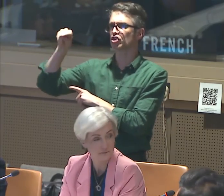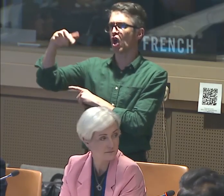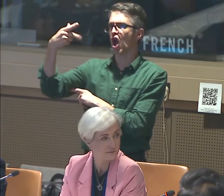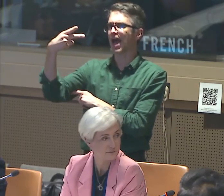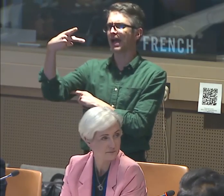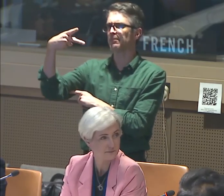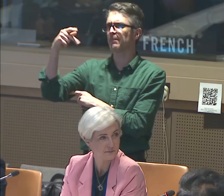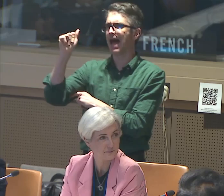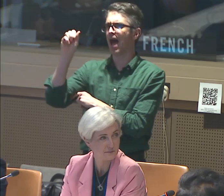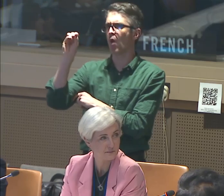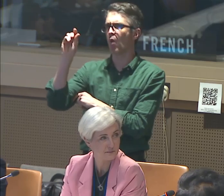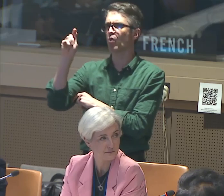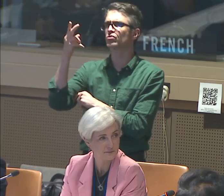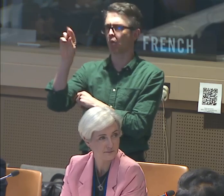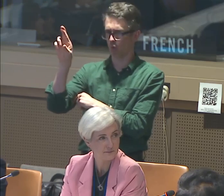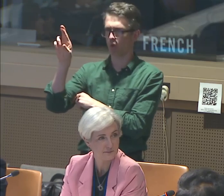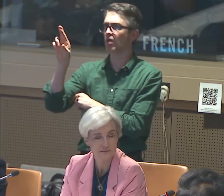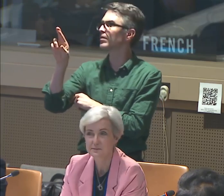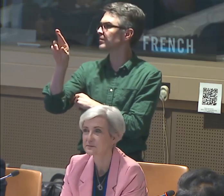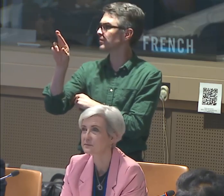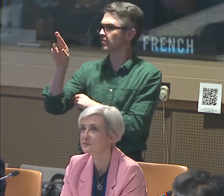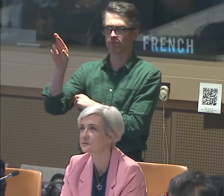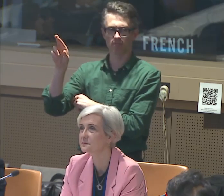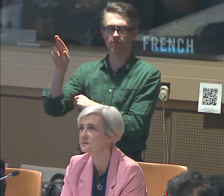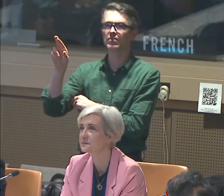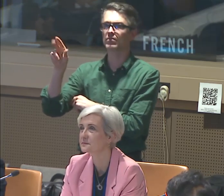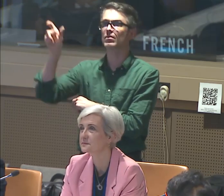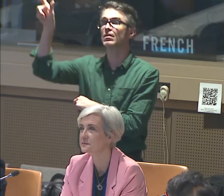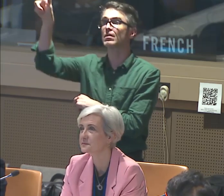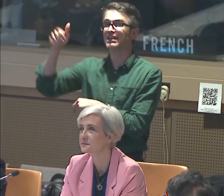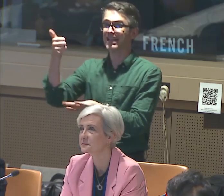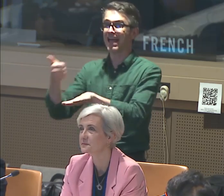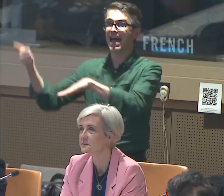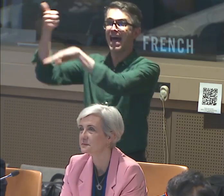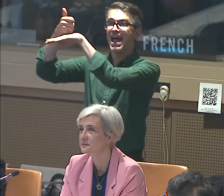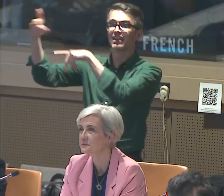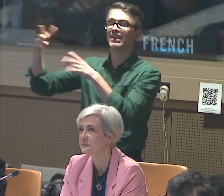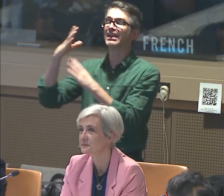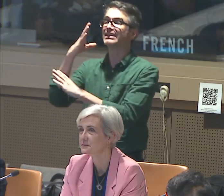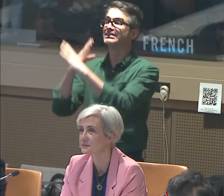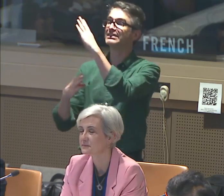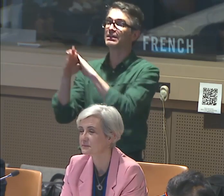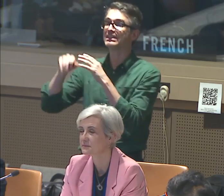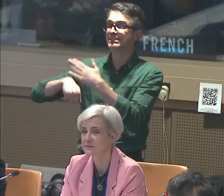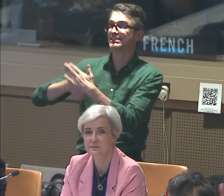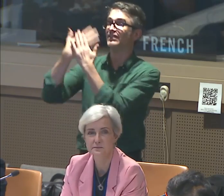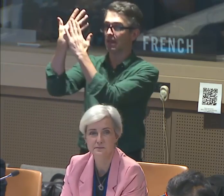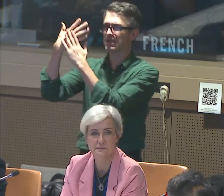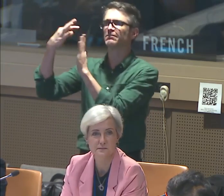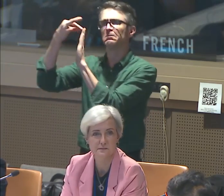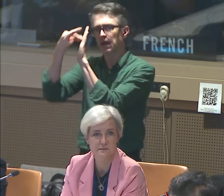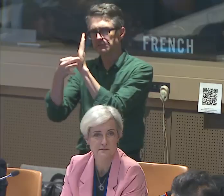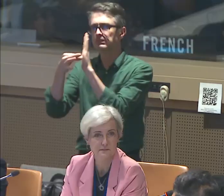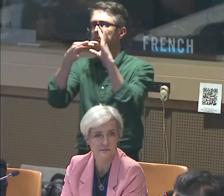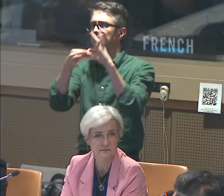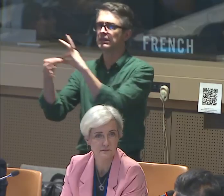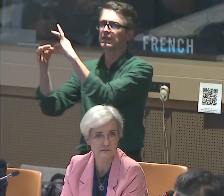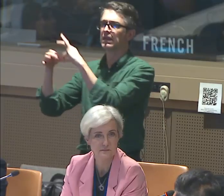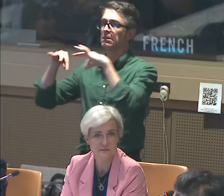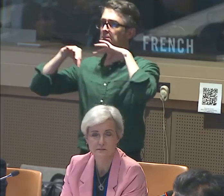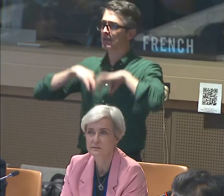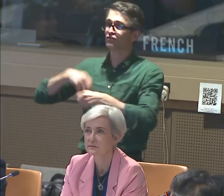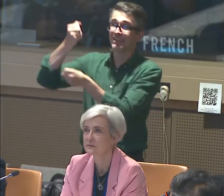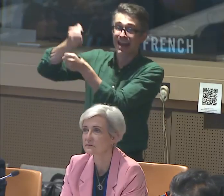Ministry of Labour and Social Welfare from the Democratic Republic of Laos, to tell us a little bit more